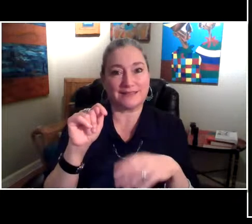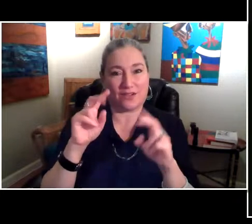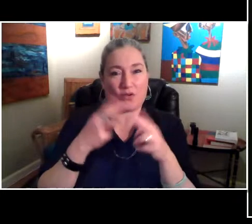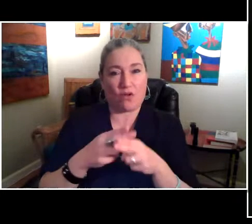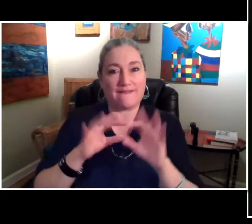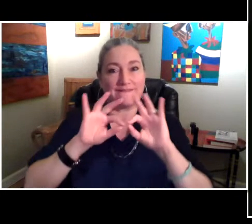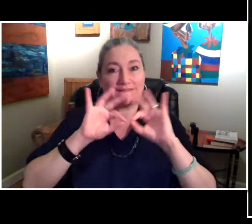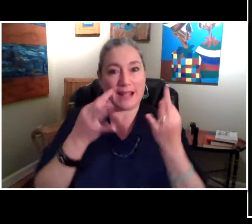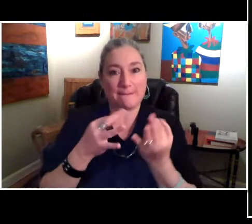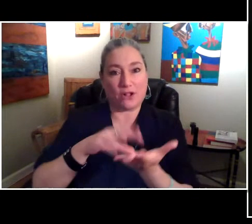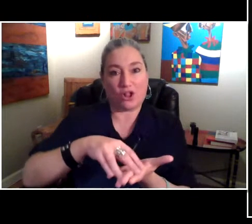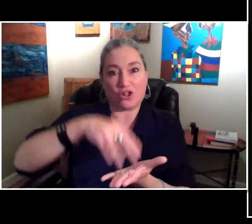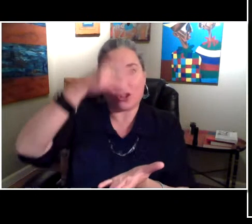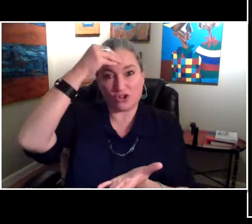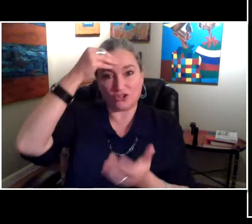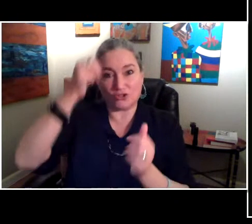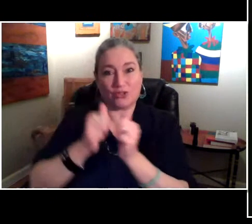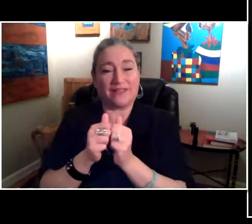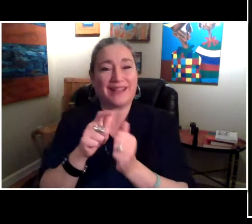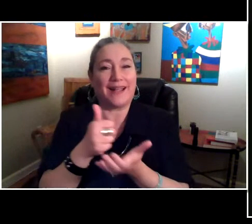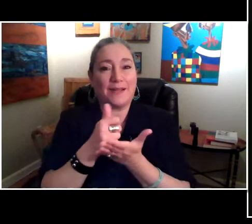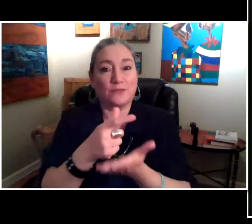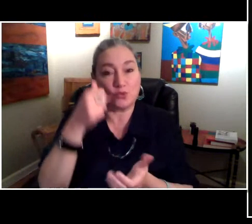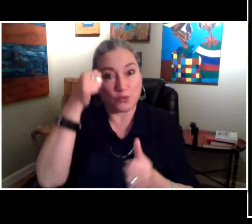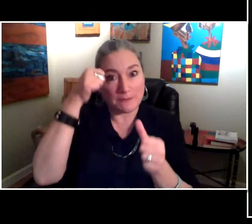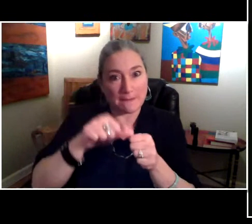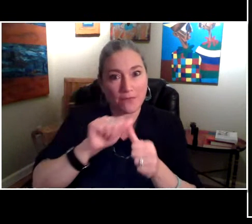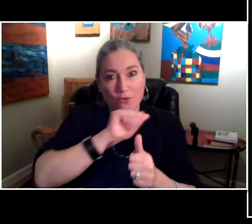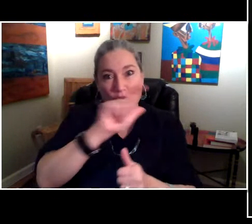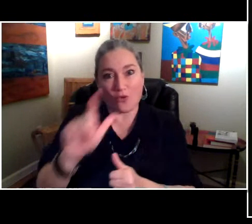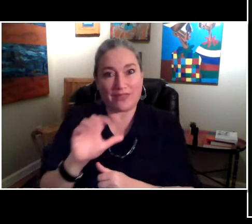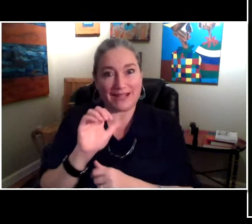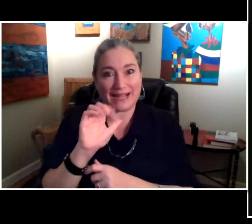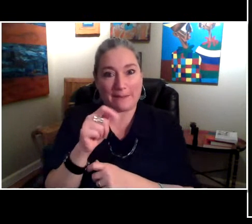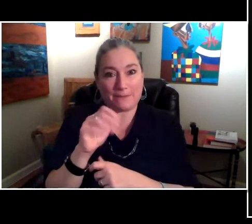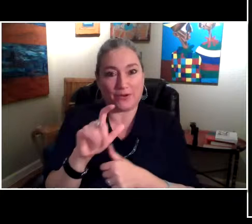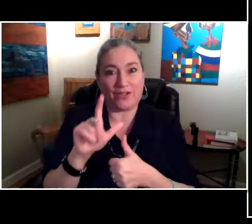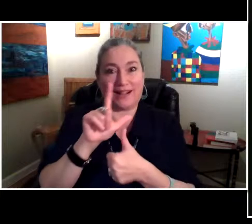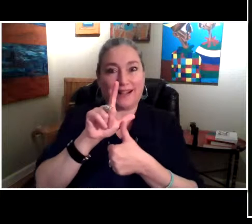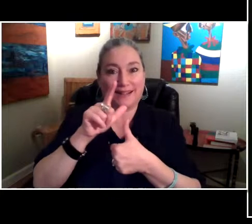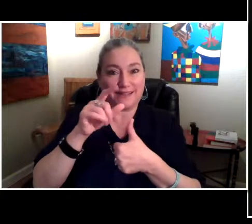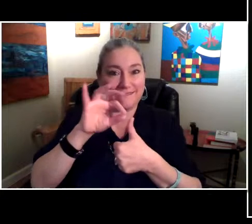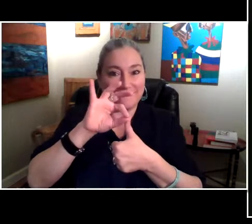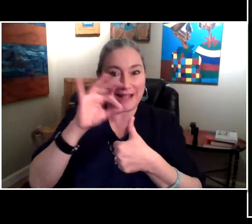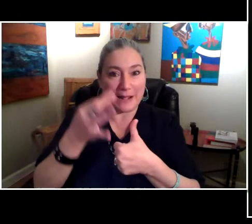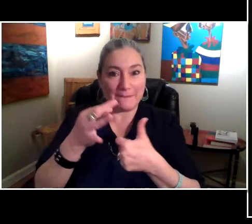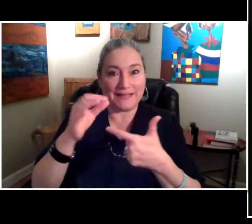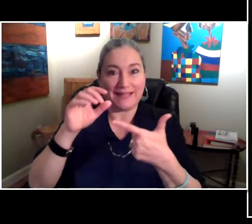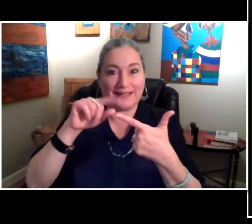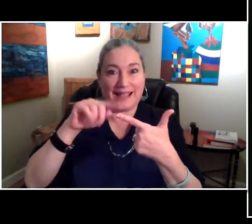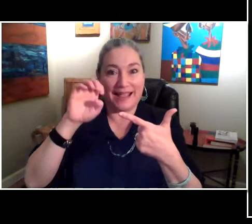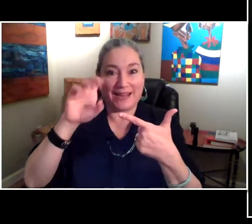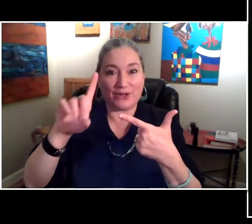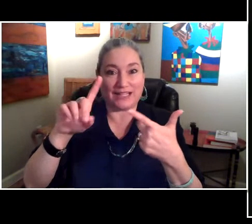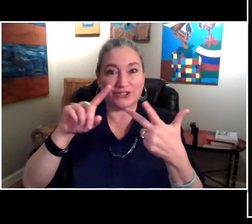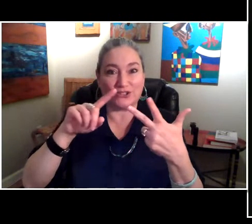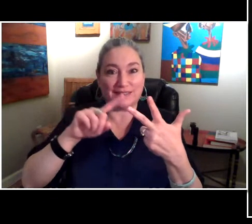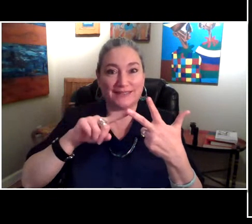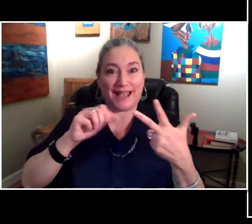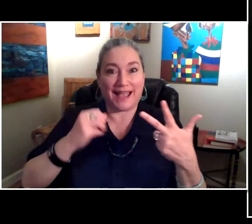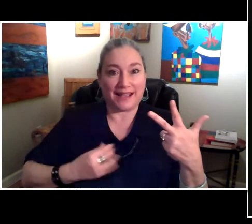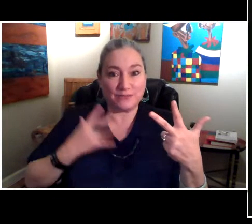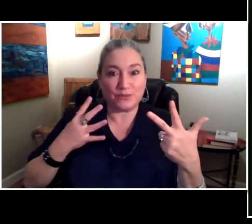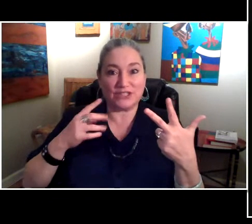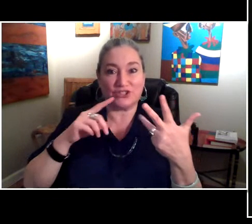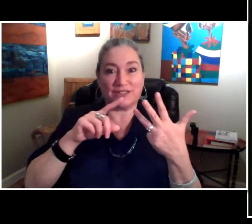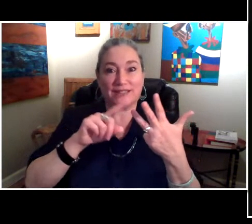I want to offer this framing of the family learns together in order to remember